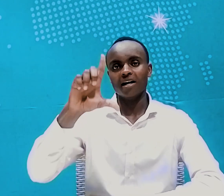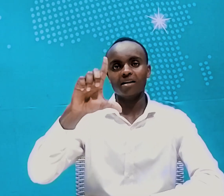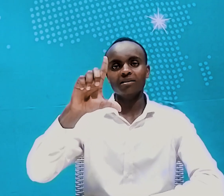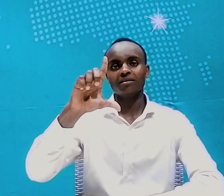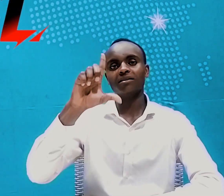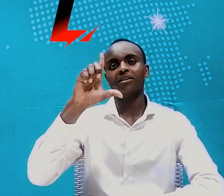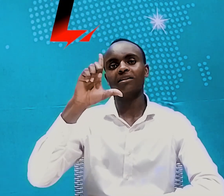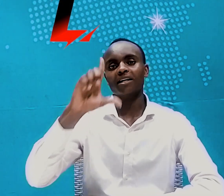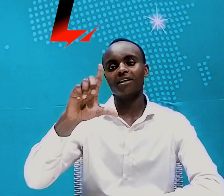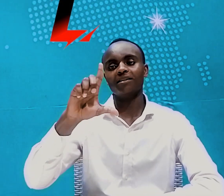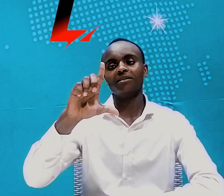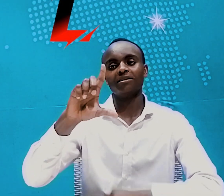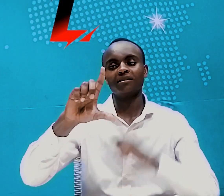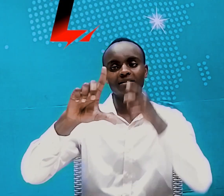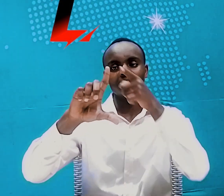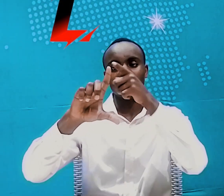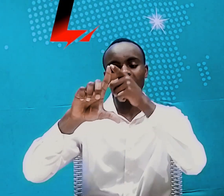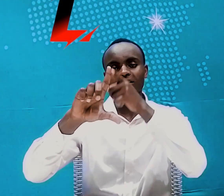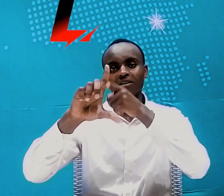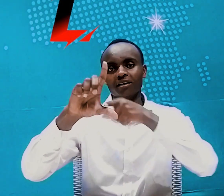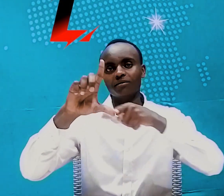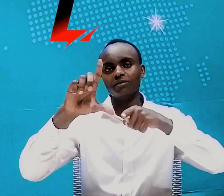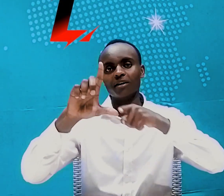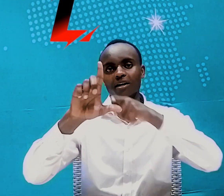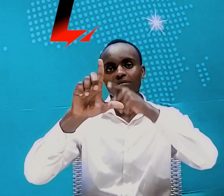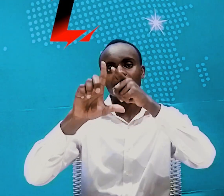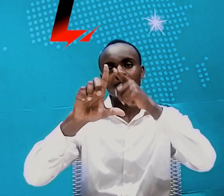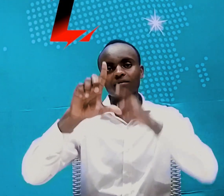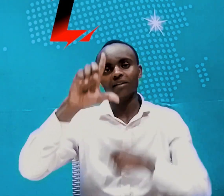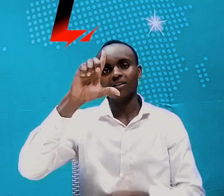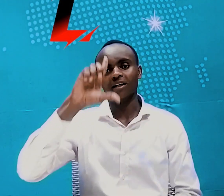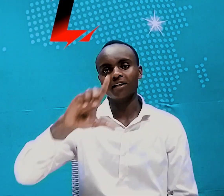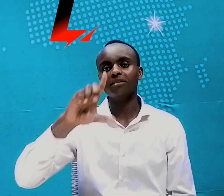L. Letter L. Up show the curve. Letter L.